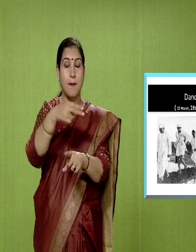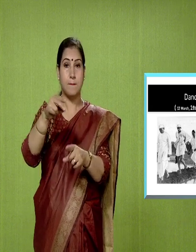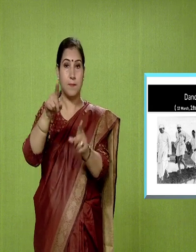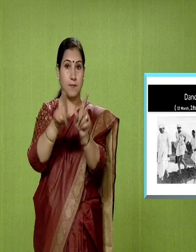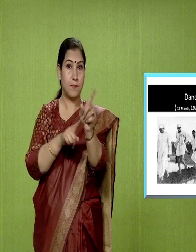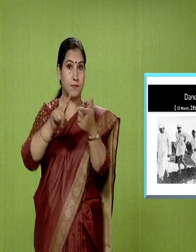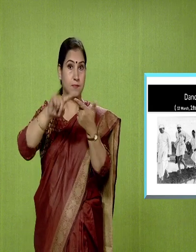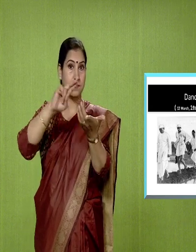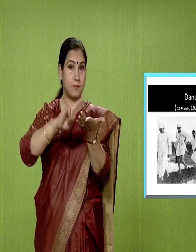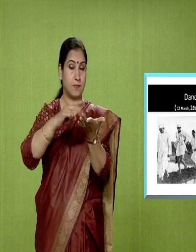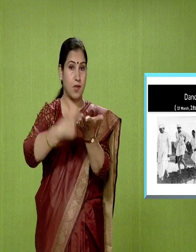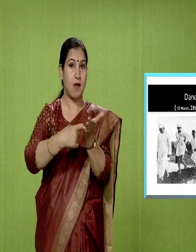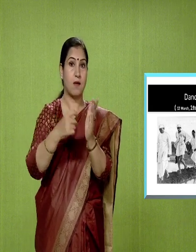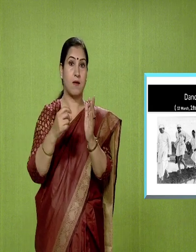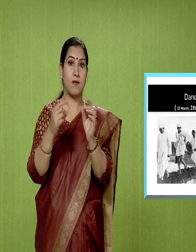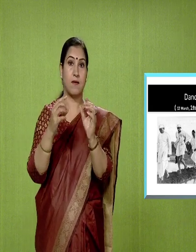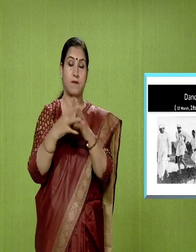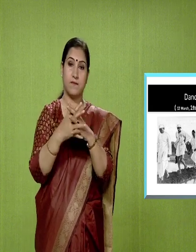jail of Pune.